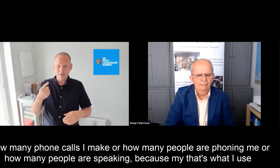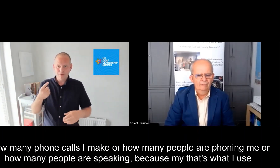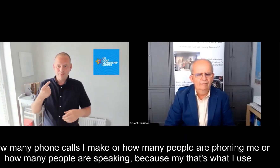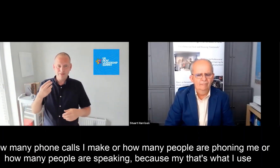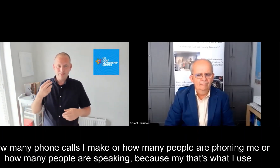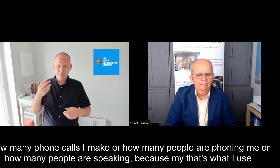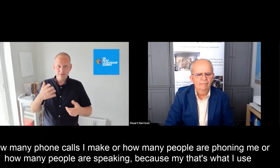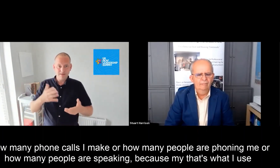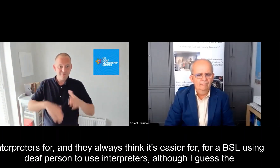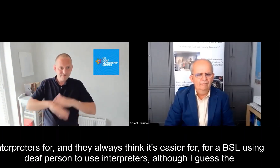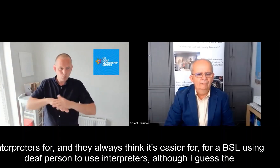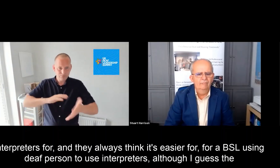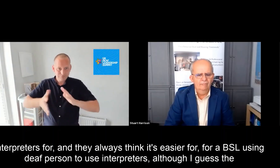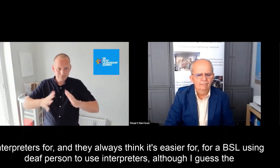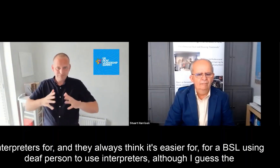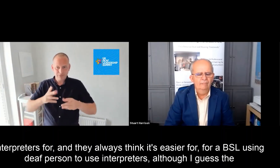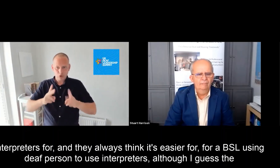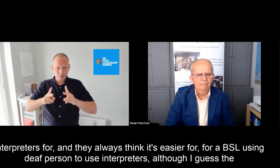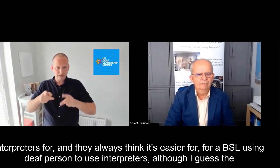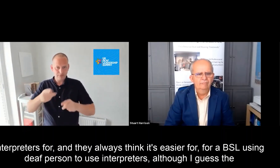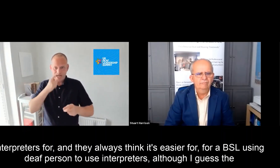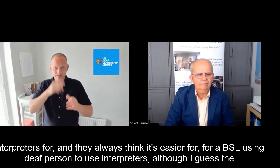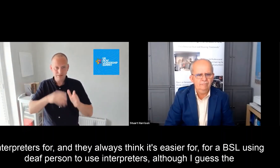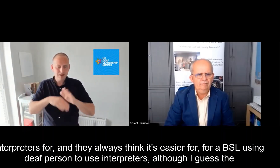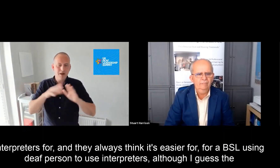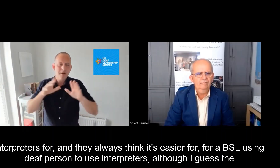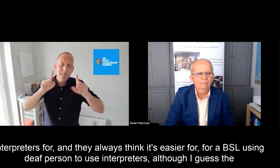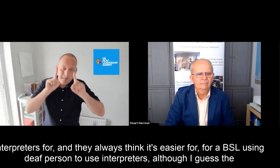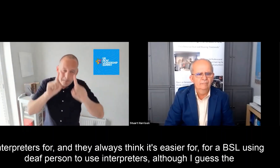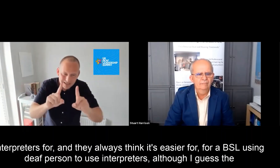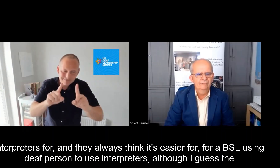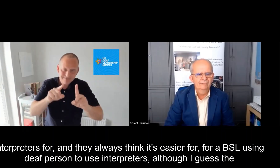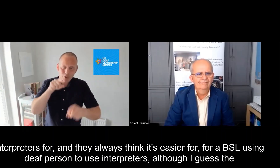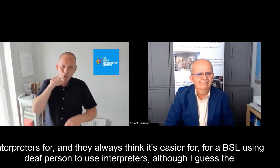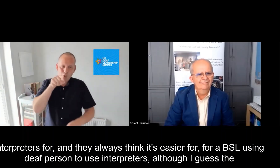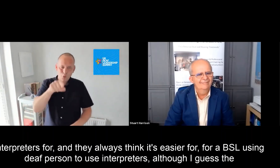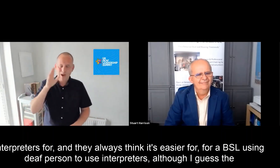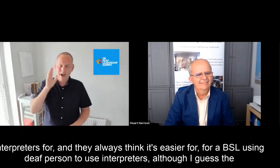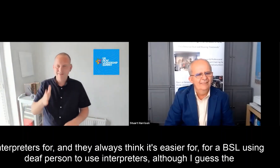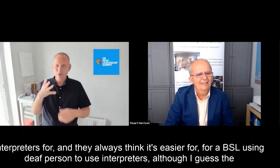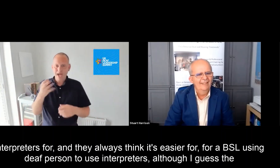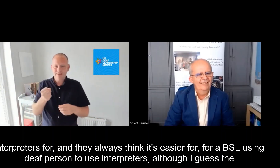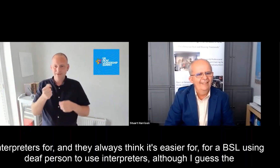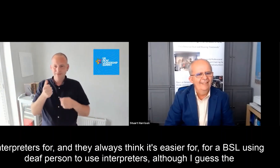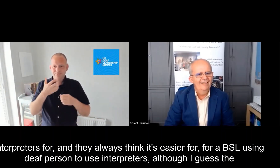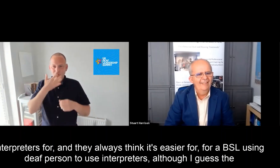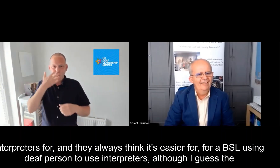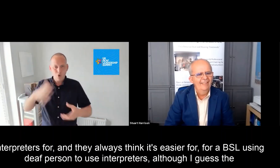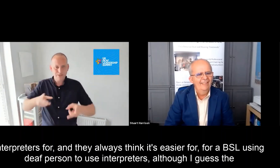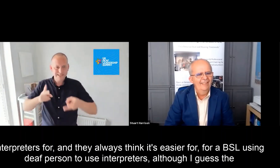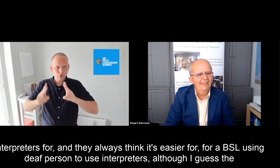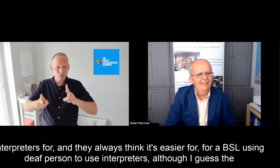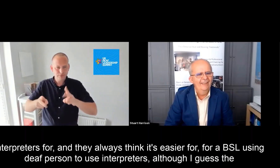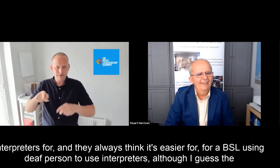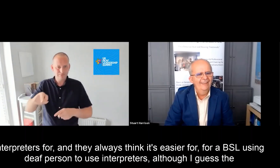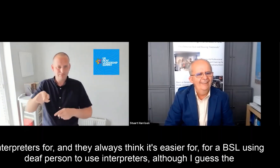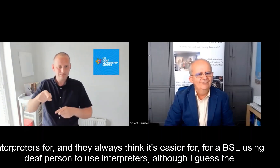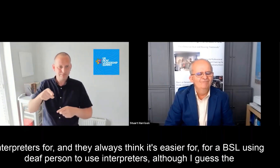use interpreters for. And I almost think it's easier for a BSL using deaf person to use